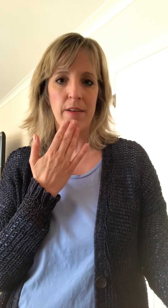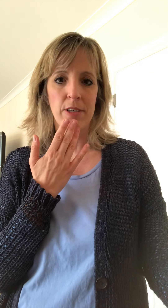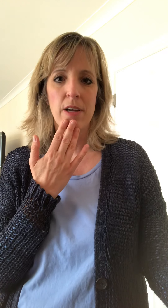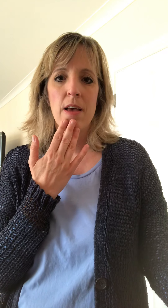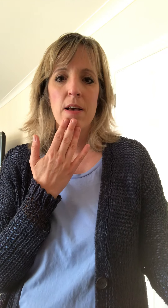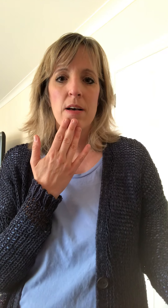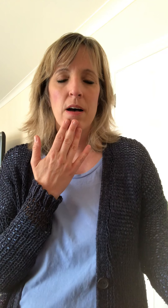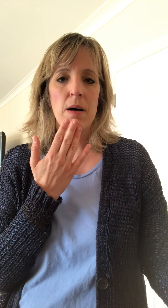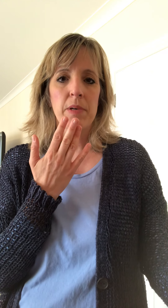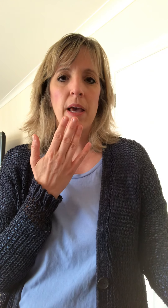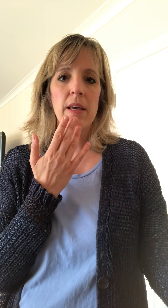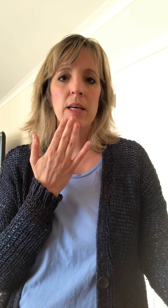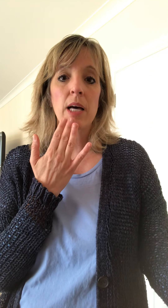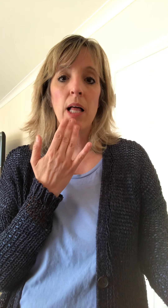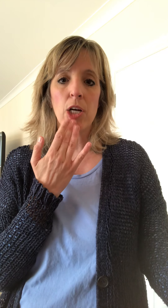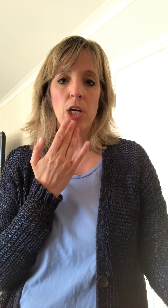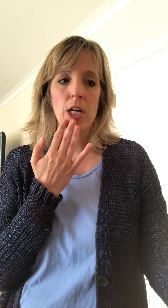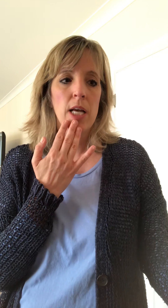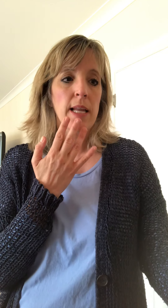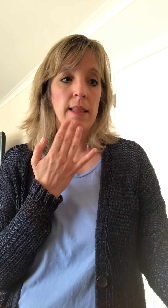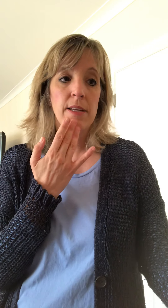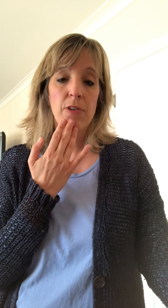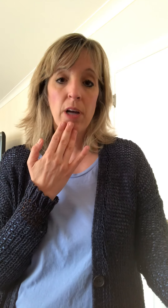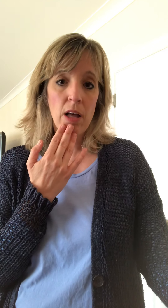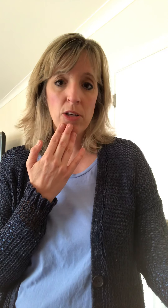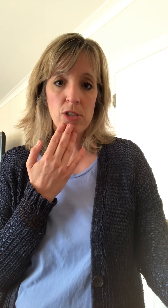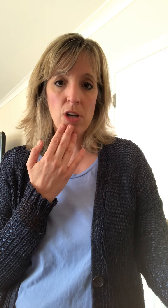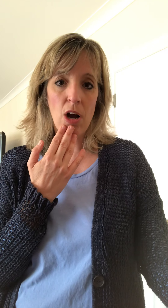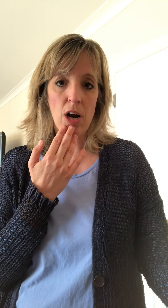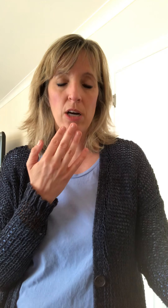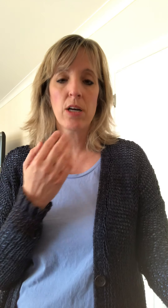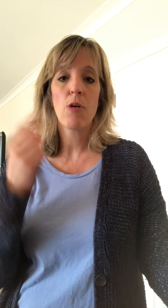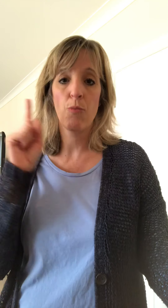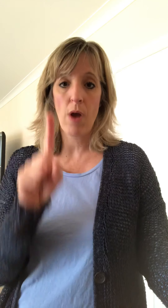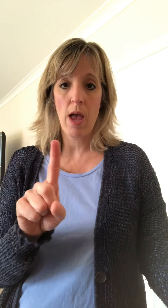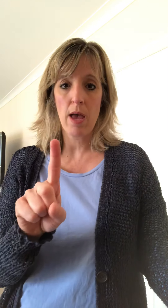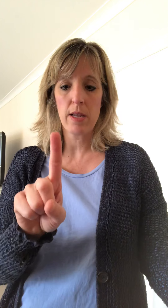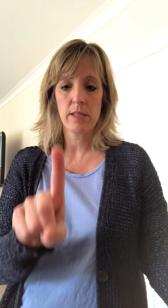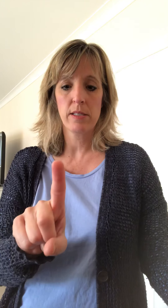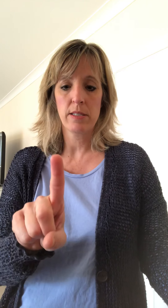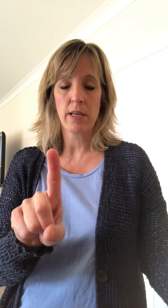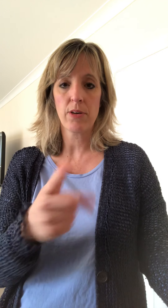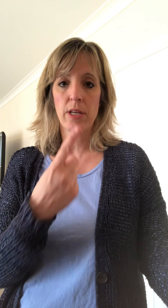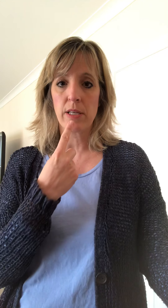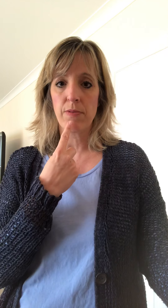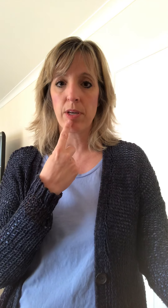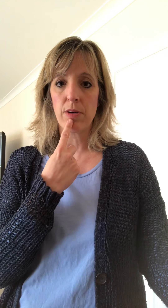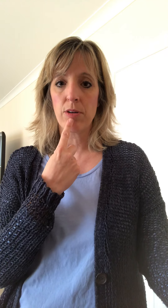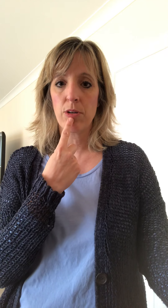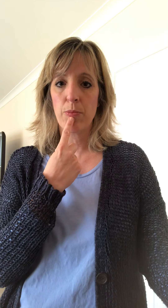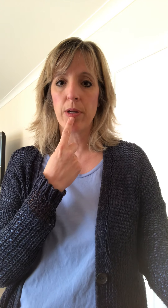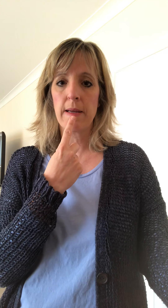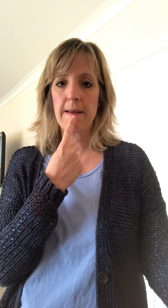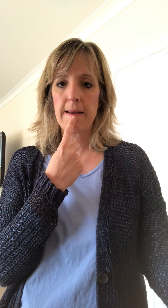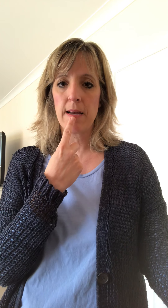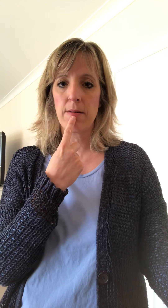whatever. Okay, color. Now the different colors are red, is you take your index finger, you put it kind of right